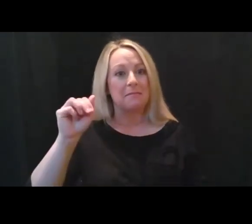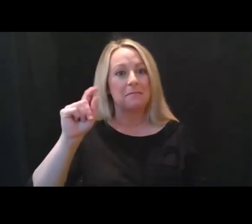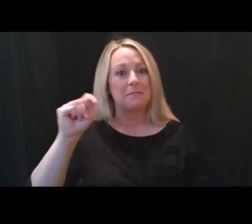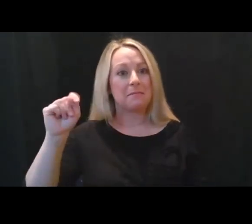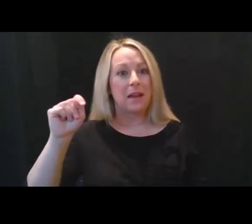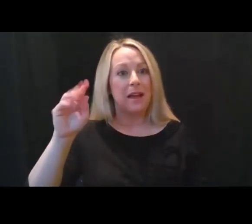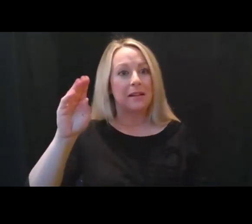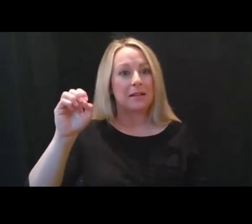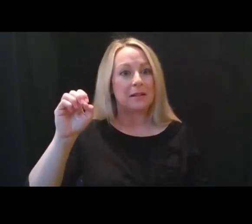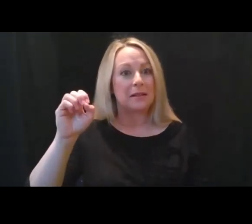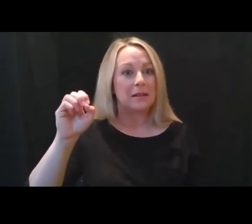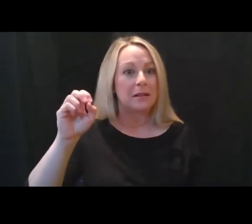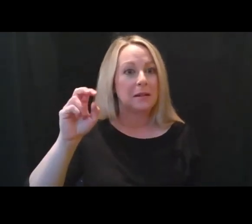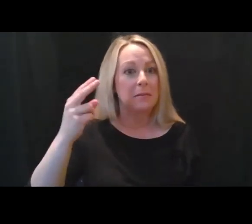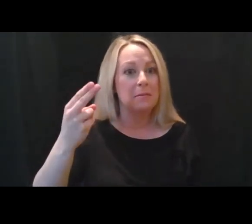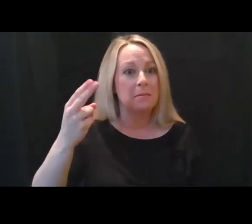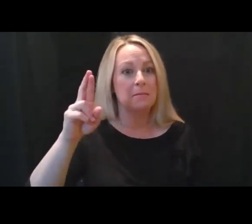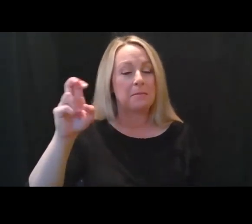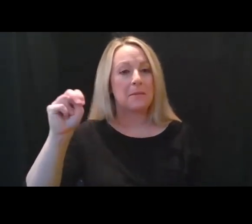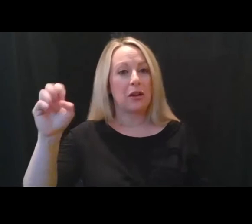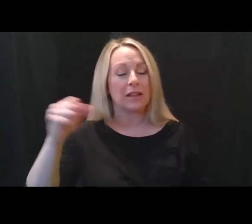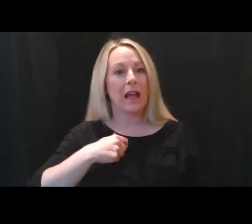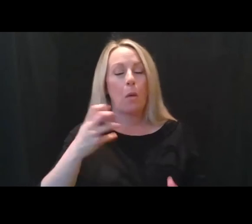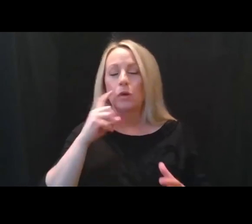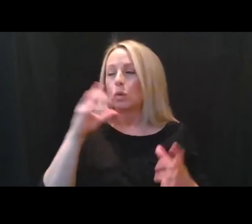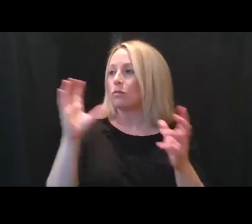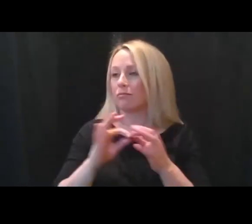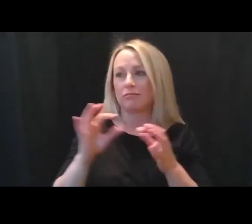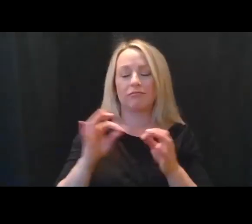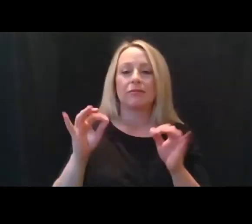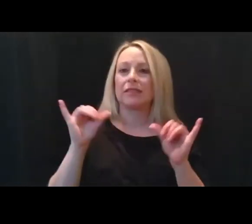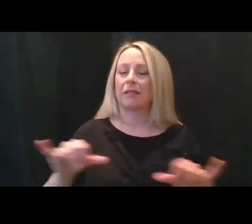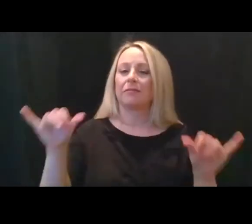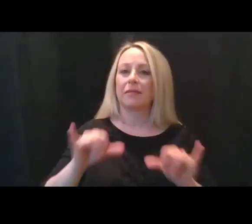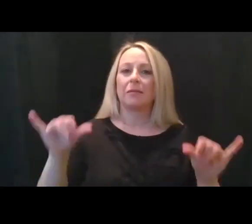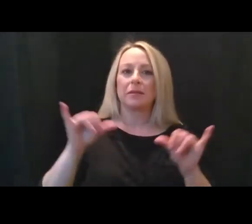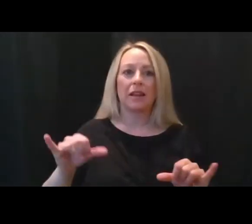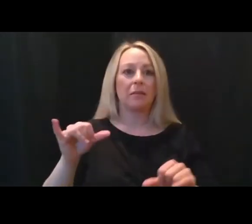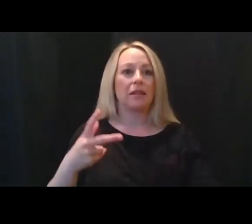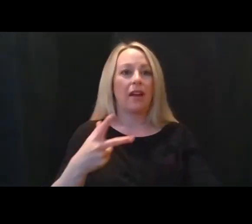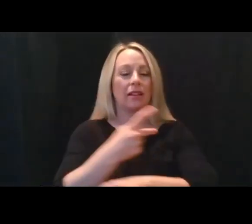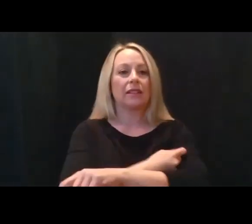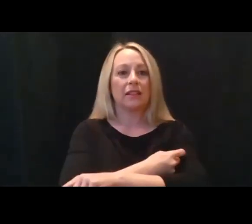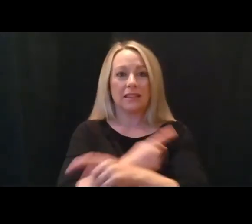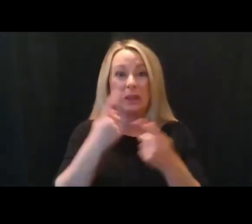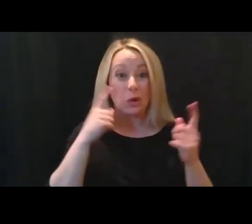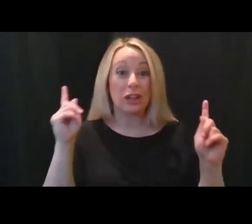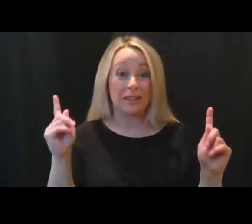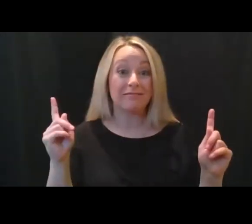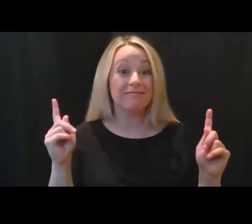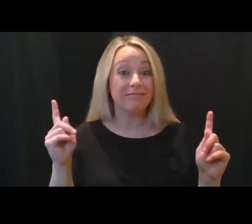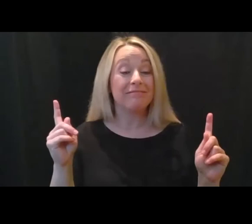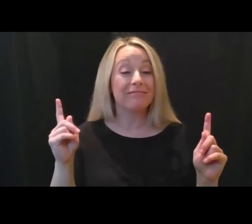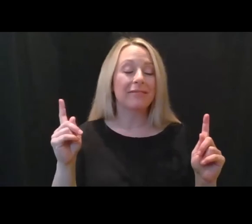Thanks, everyone. I want to echo Beau and Tom's comments. The vaccine works and is working.